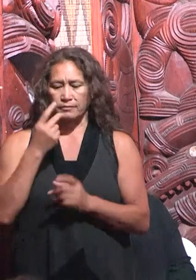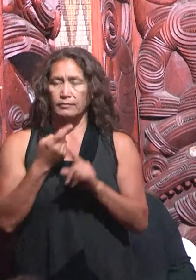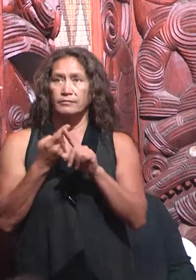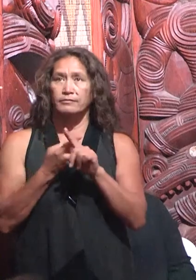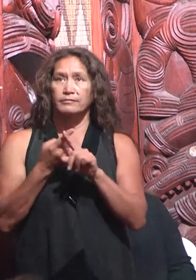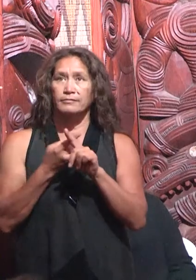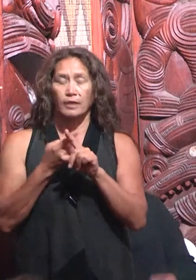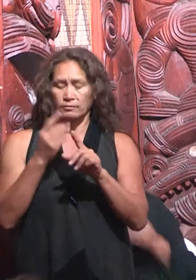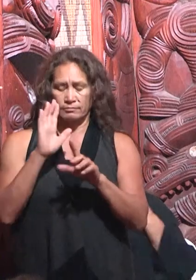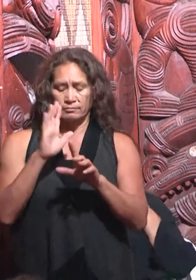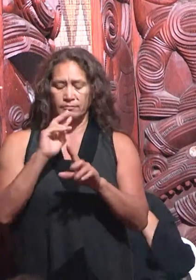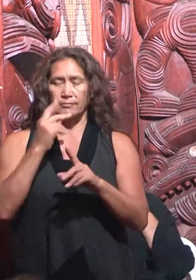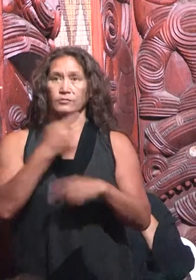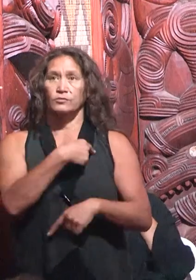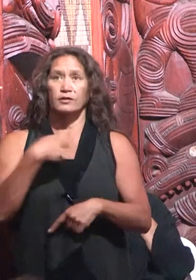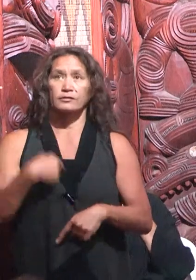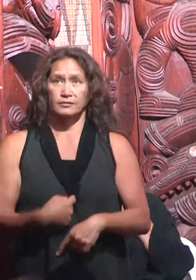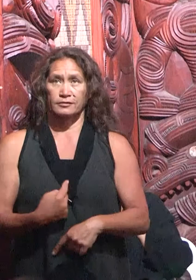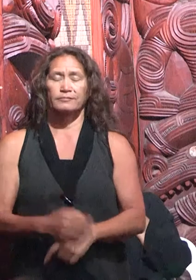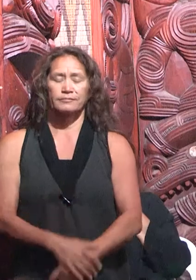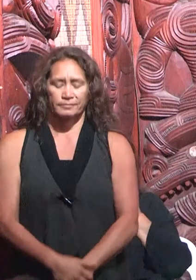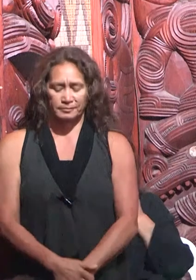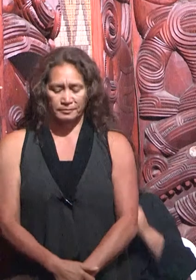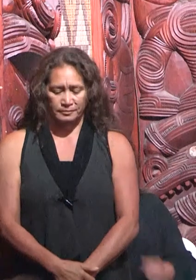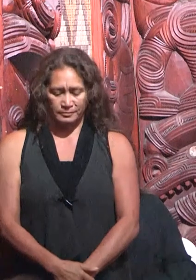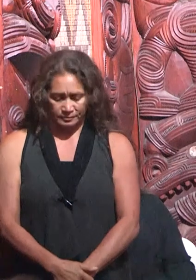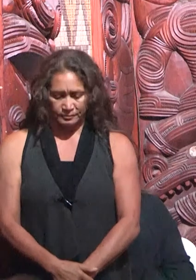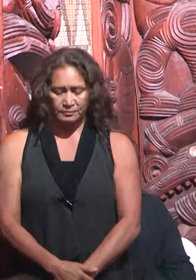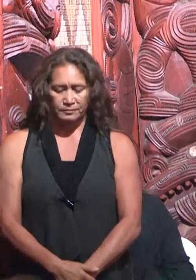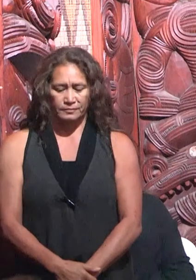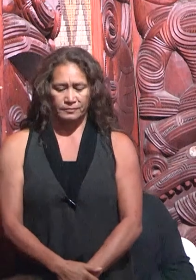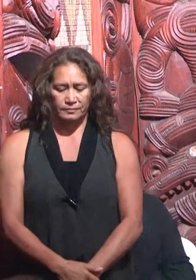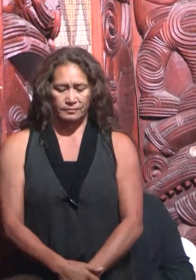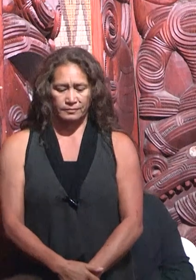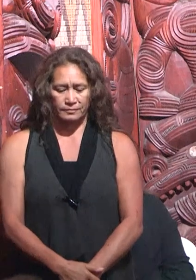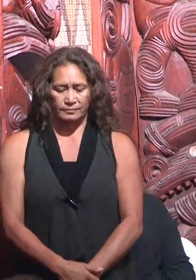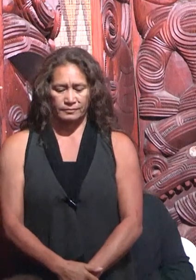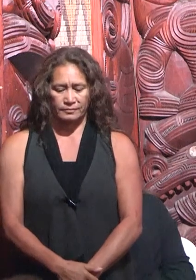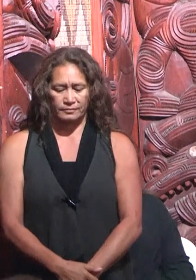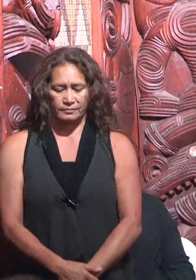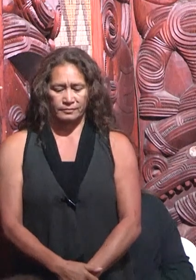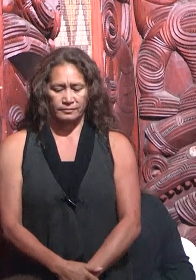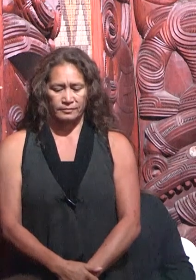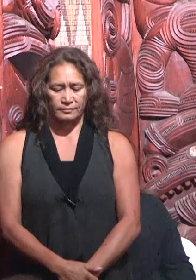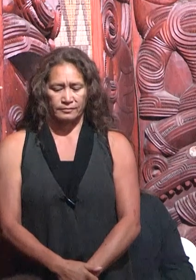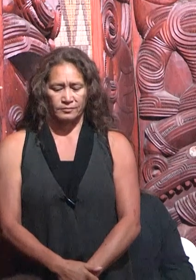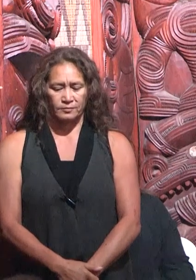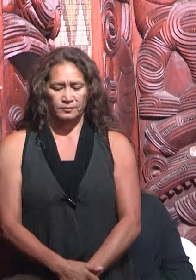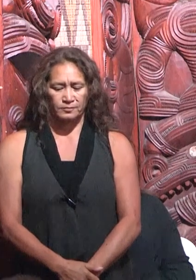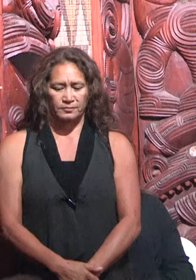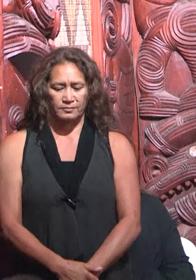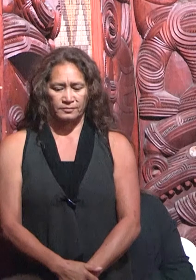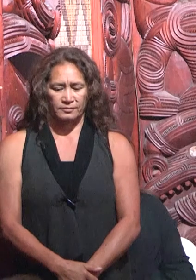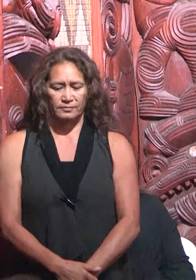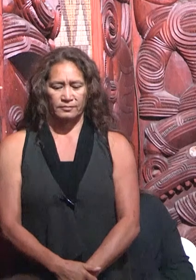men te wai shang, yuni ko jiang lin, yuni juji shing jai di shang, ru tong shing jai tēn shang, Women re yung